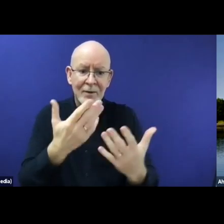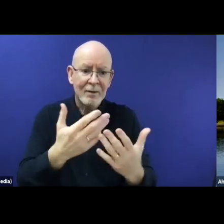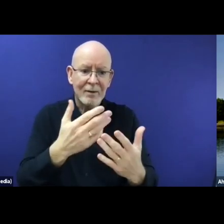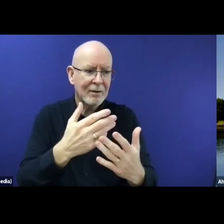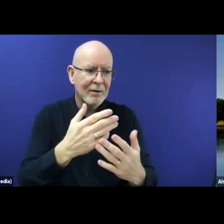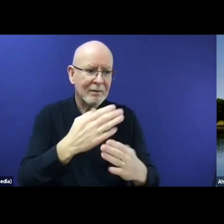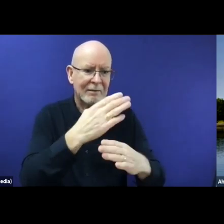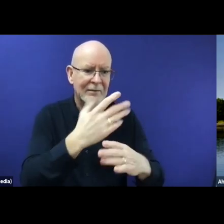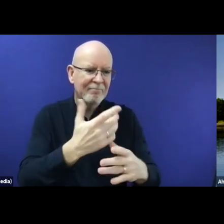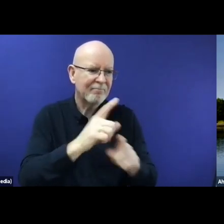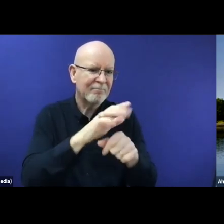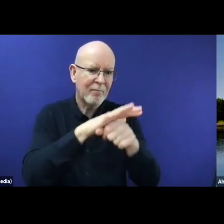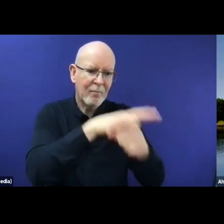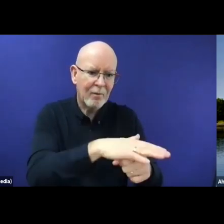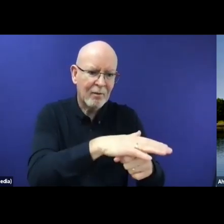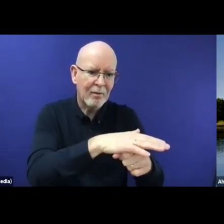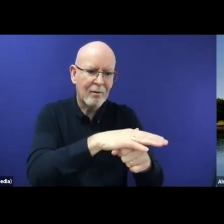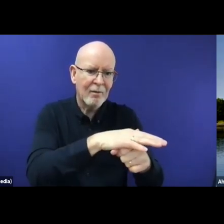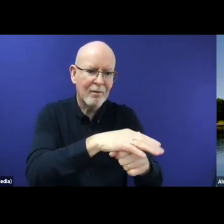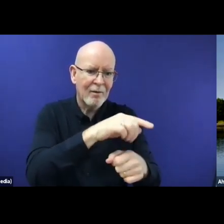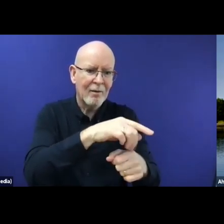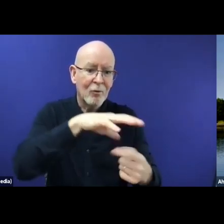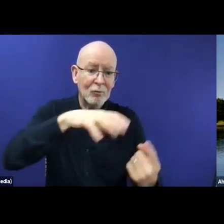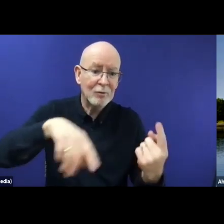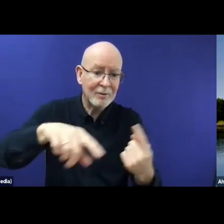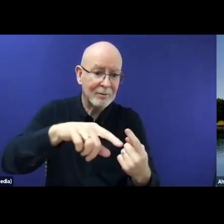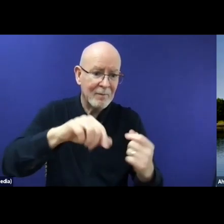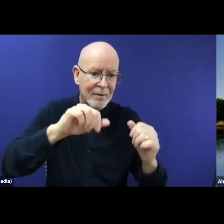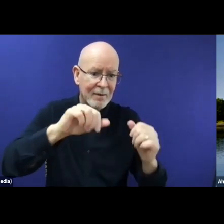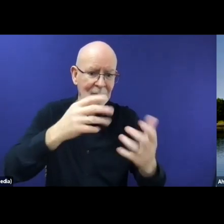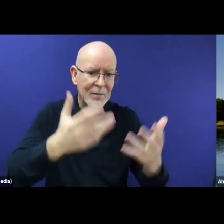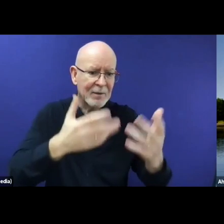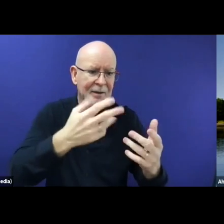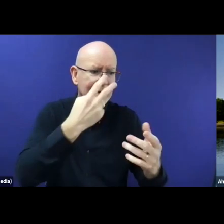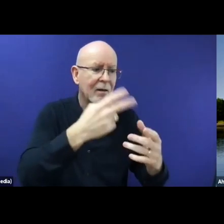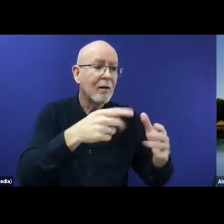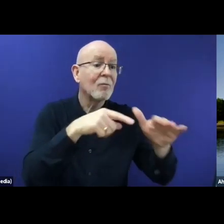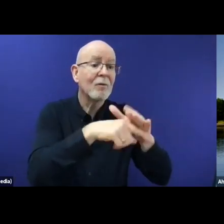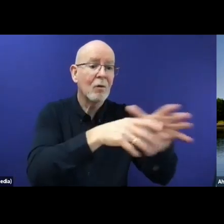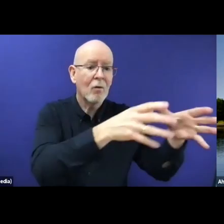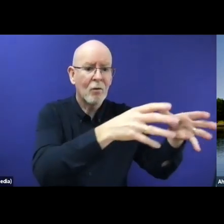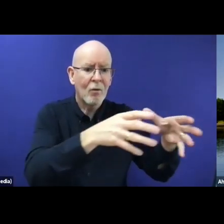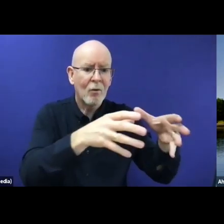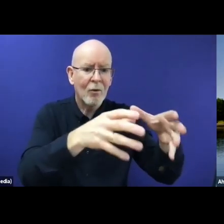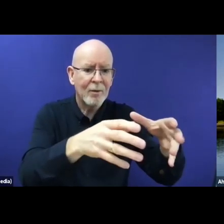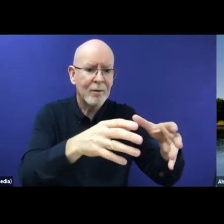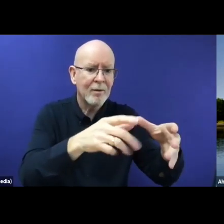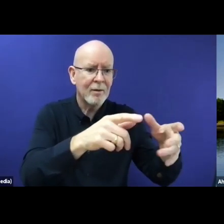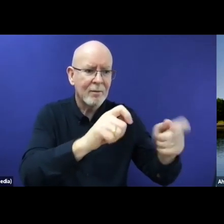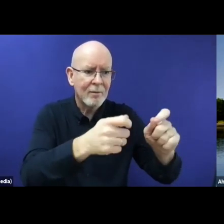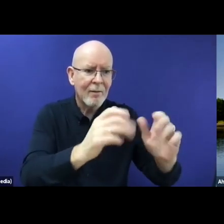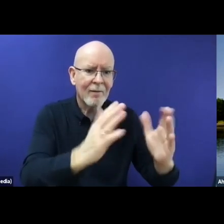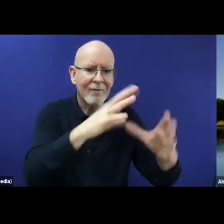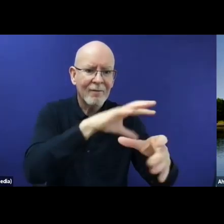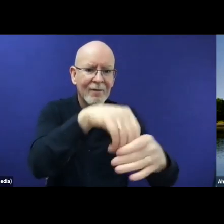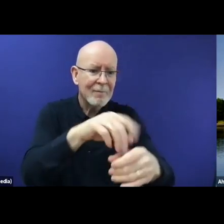on country-specific issues, the system works as a total system. And we look at synergies on